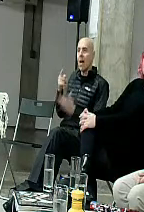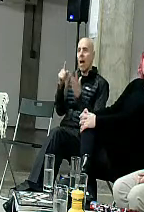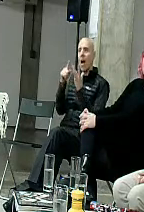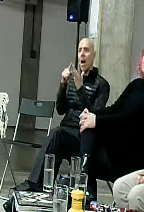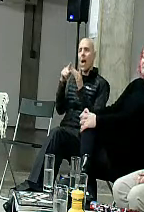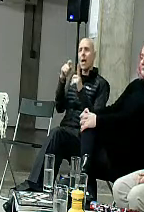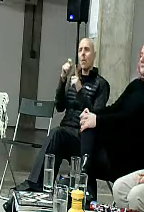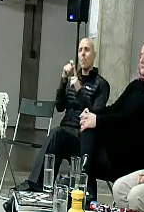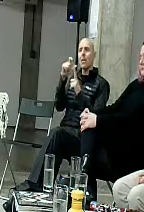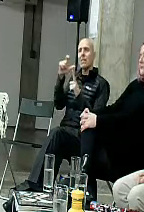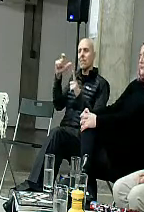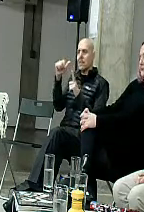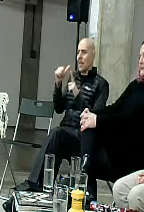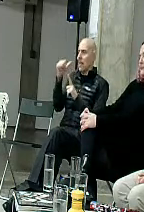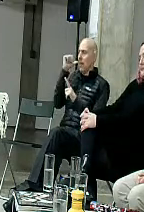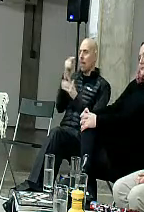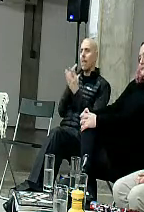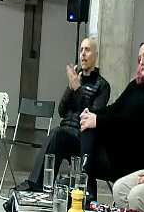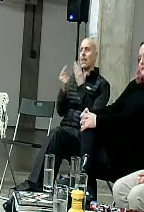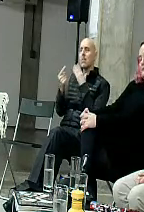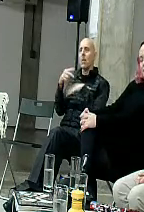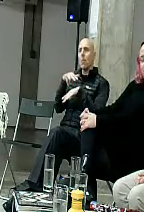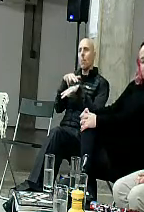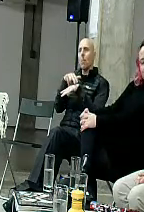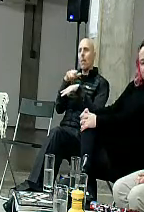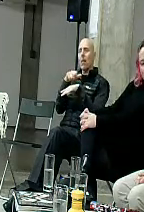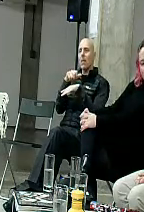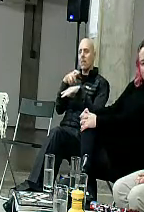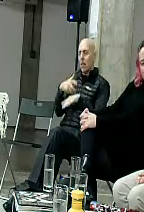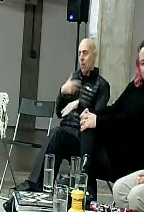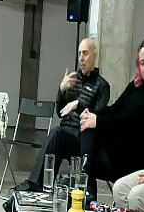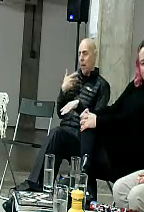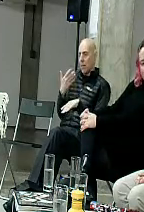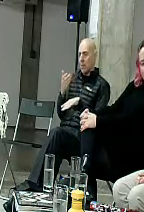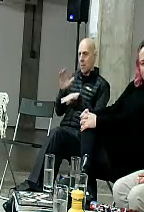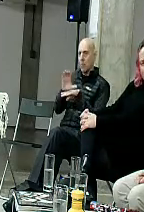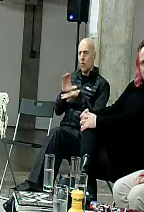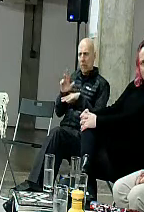IPCC, as it was then, Independent Police Complaints Commission, which is now the